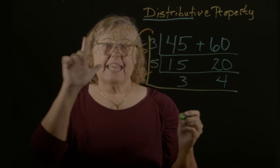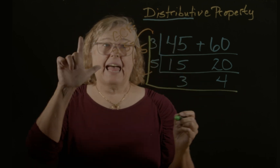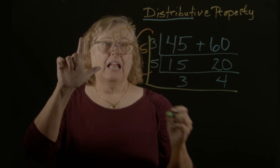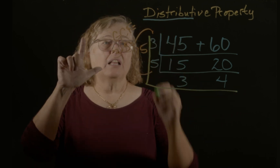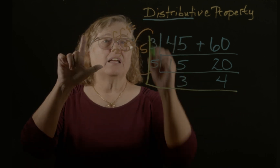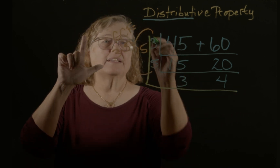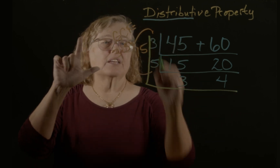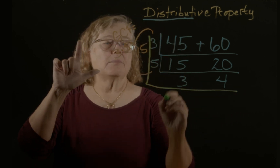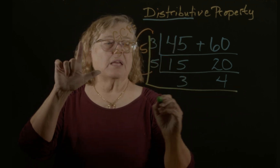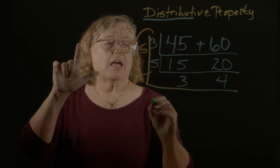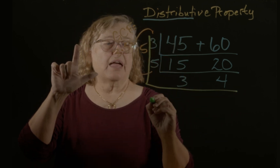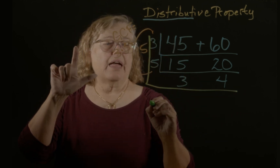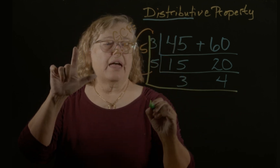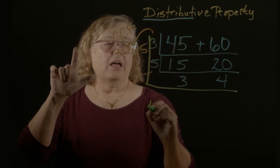You see my L?